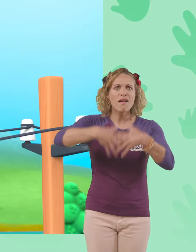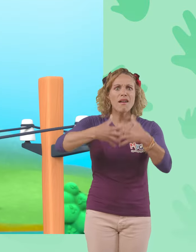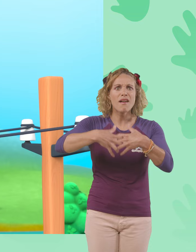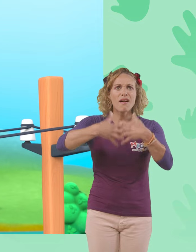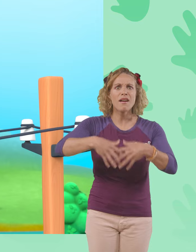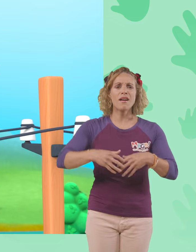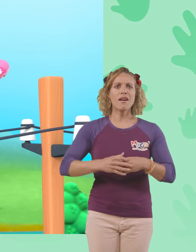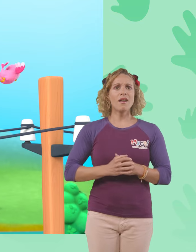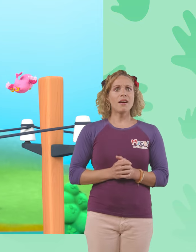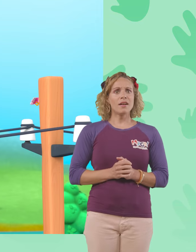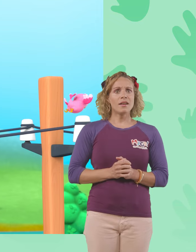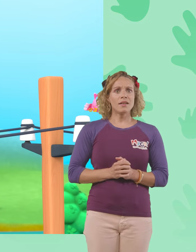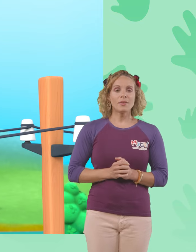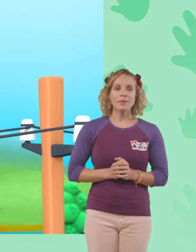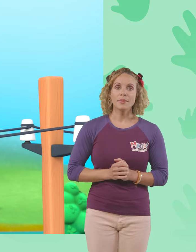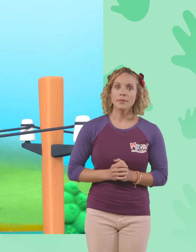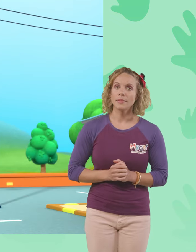Bouncing bots!